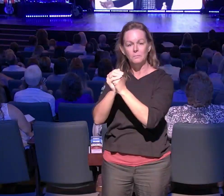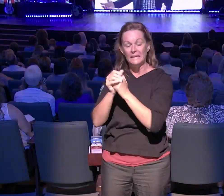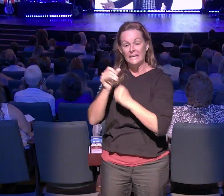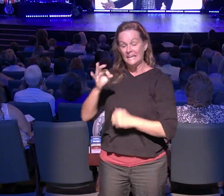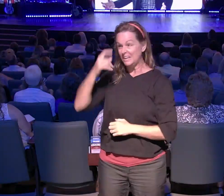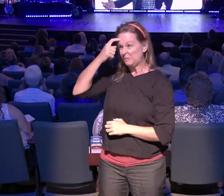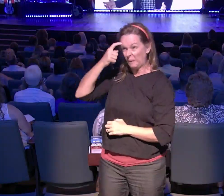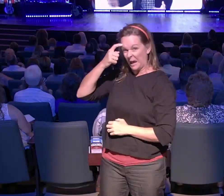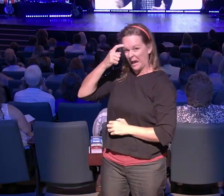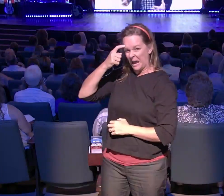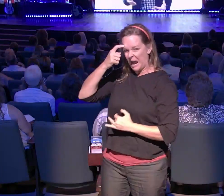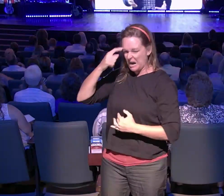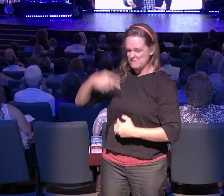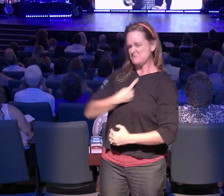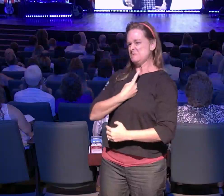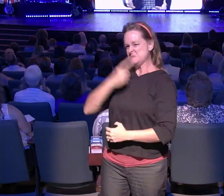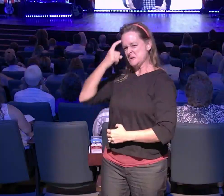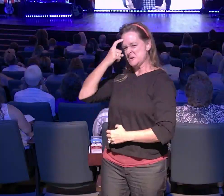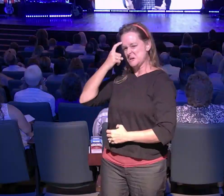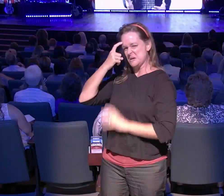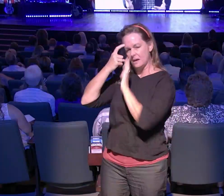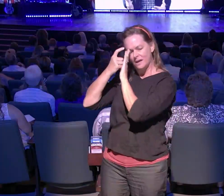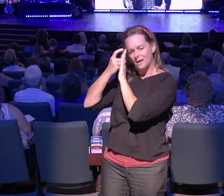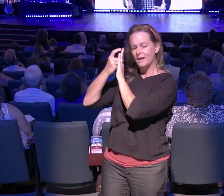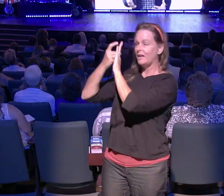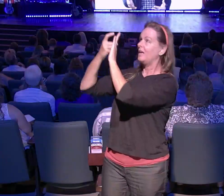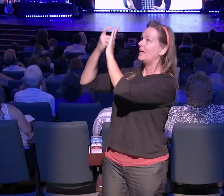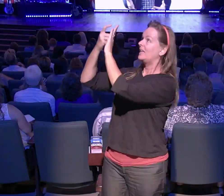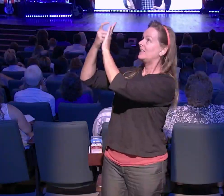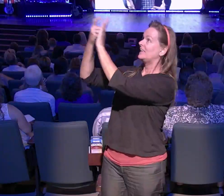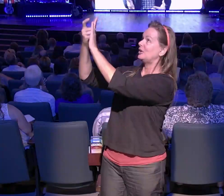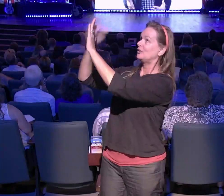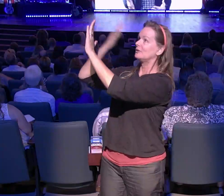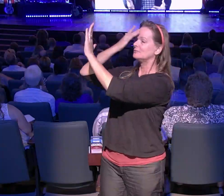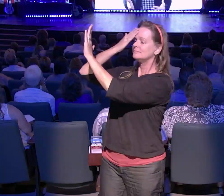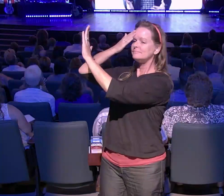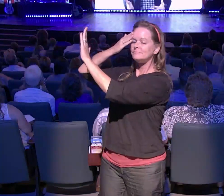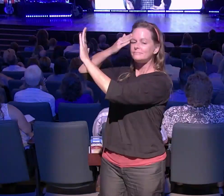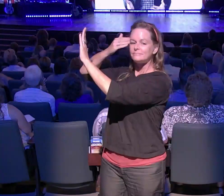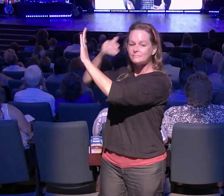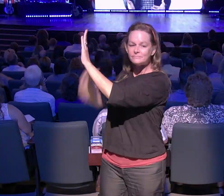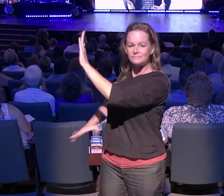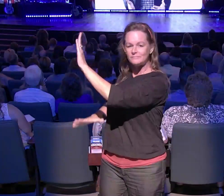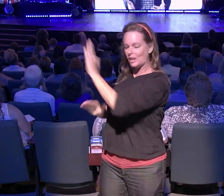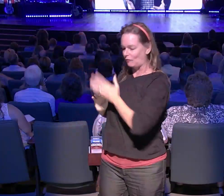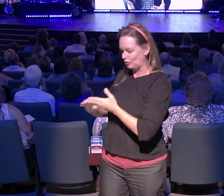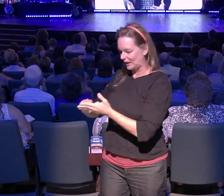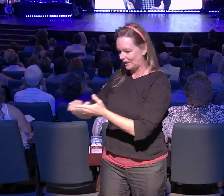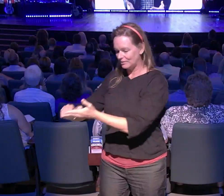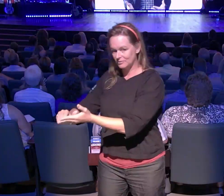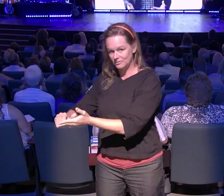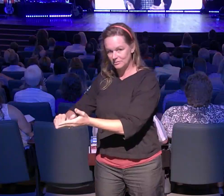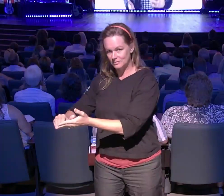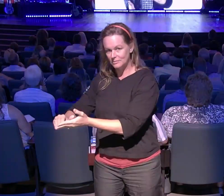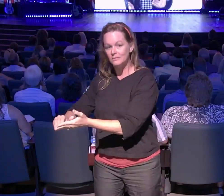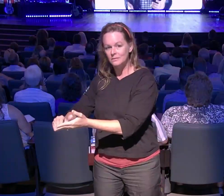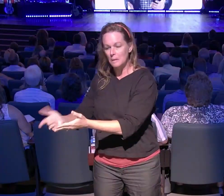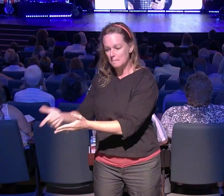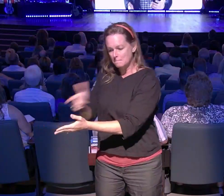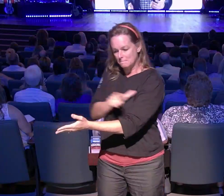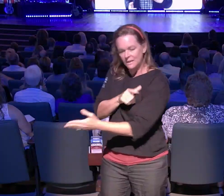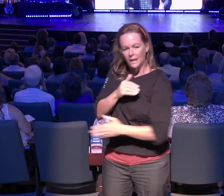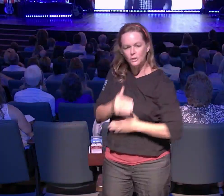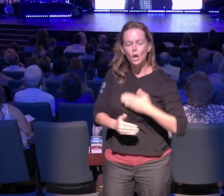get that resolved. And he says, you go, you take the initiative and make peace. Don't wait on someone else to make the first move. You do